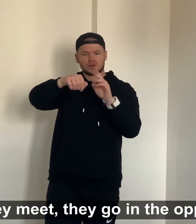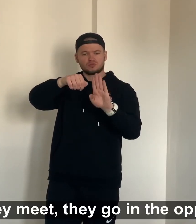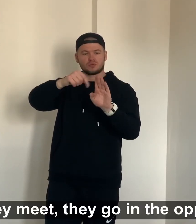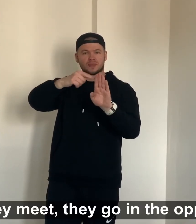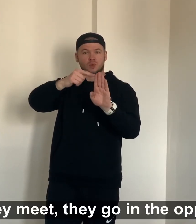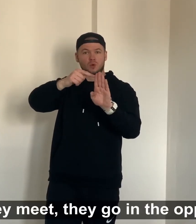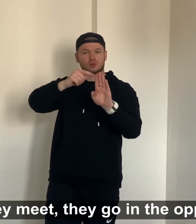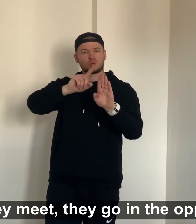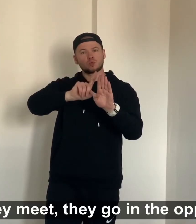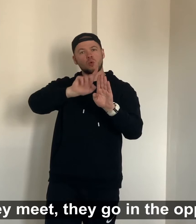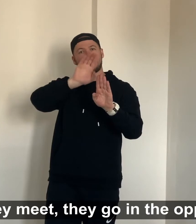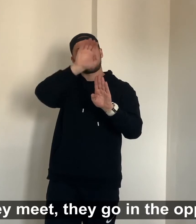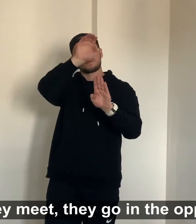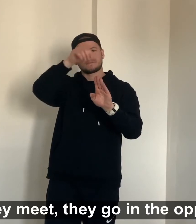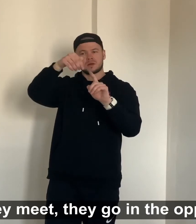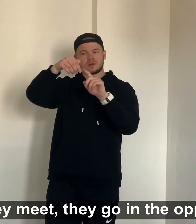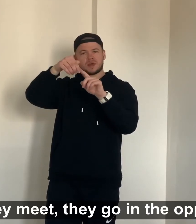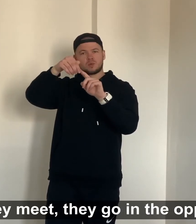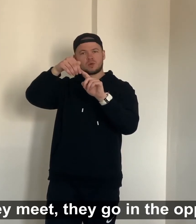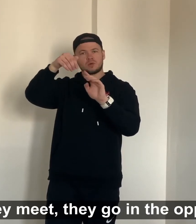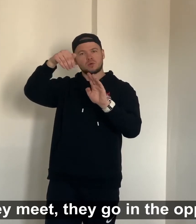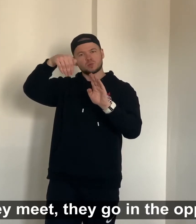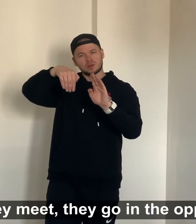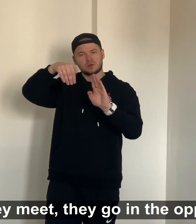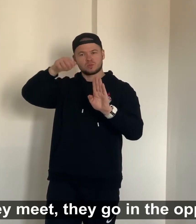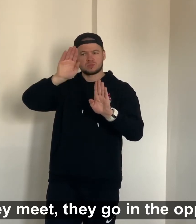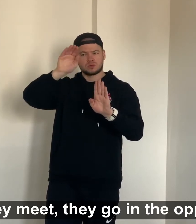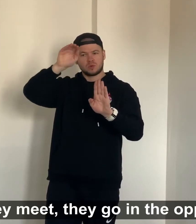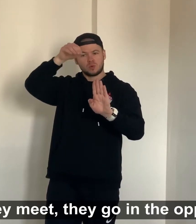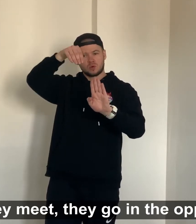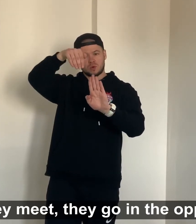When they meet, they go in the opposite direction.